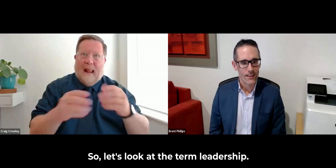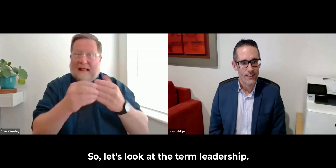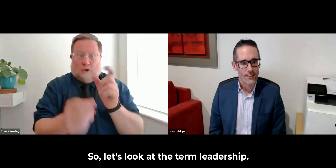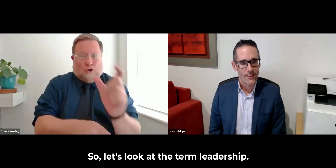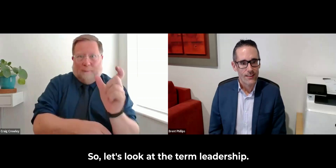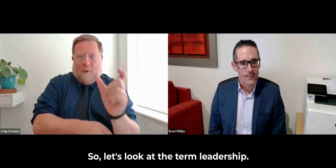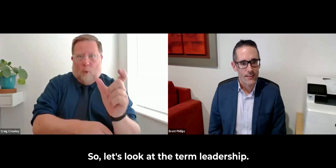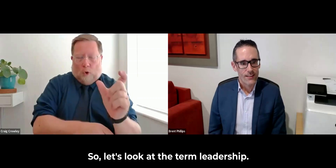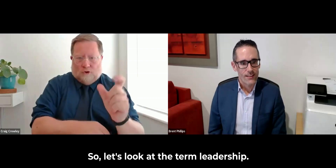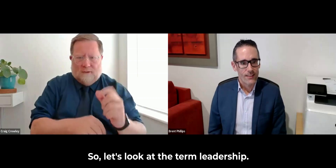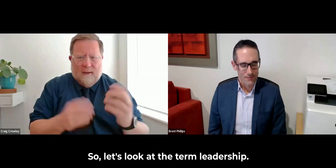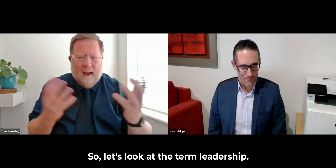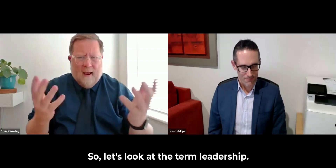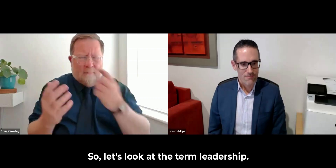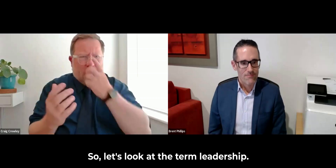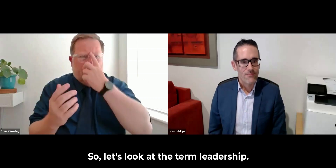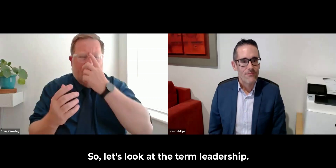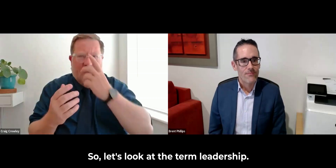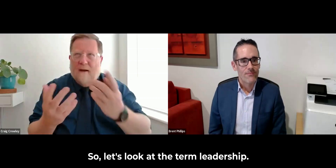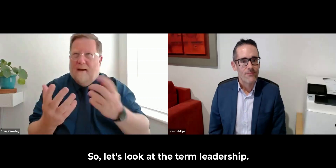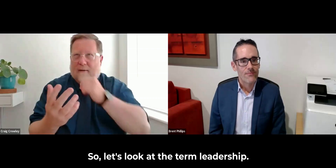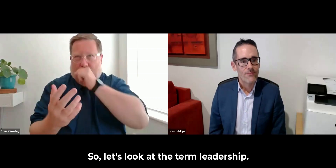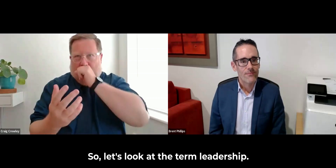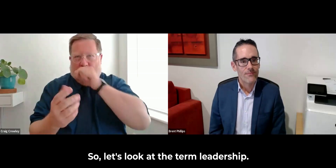So let's look at the term leadership.